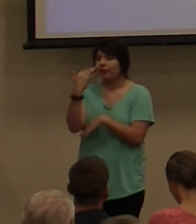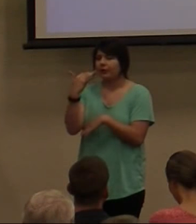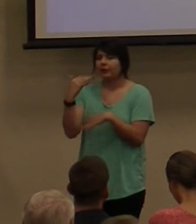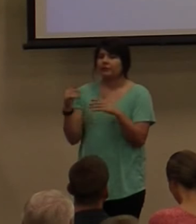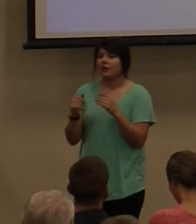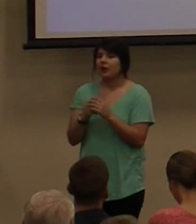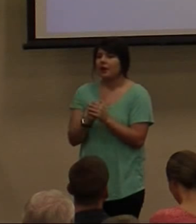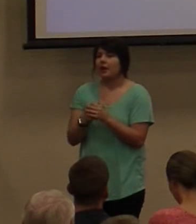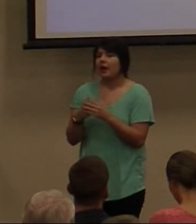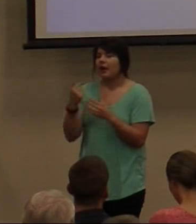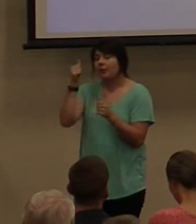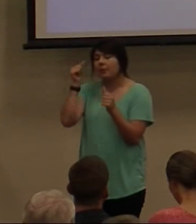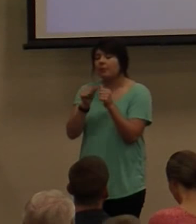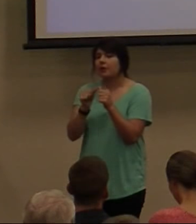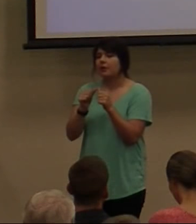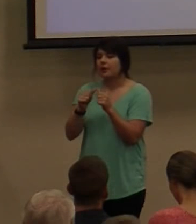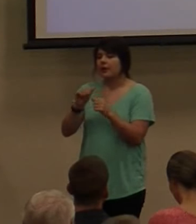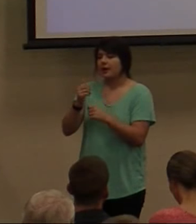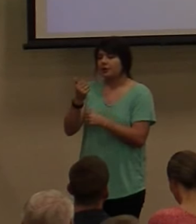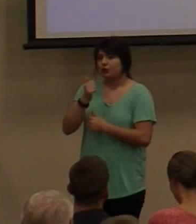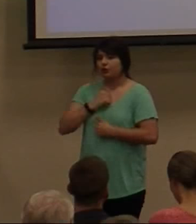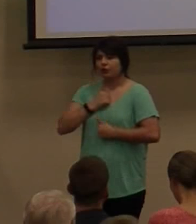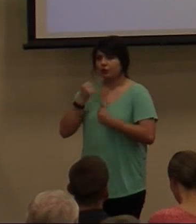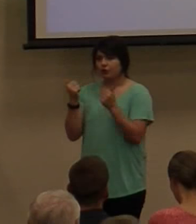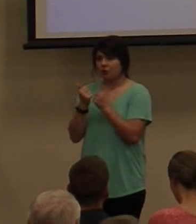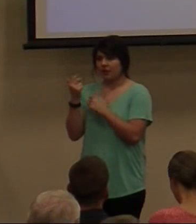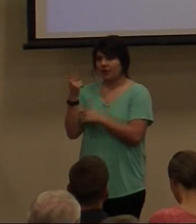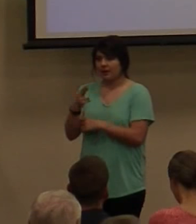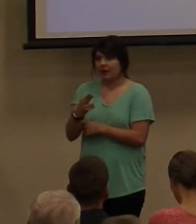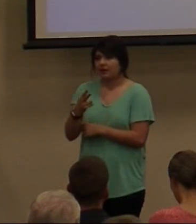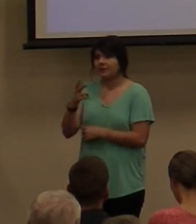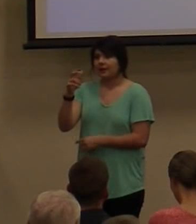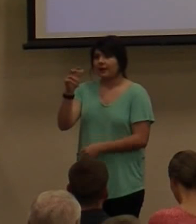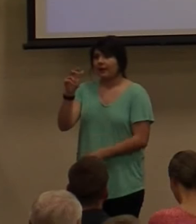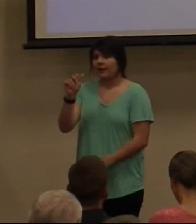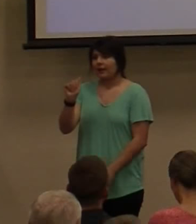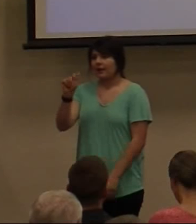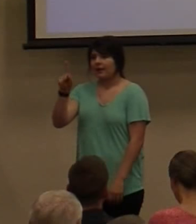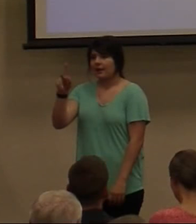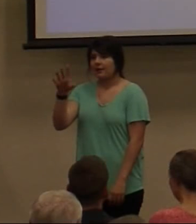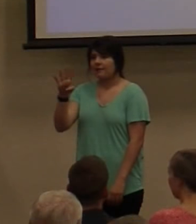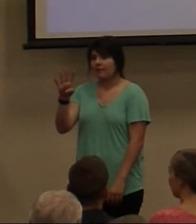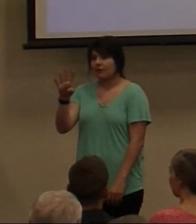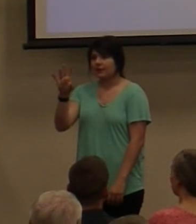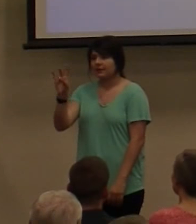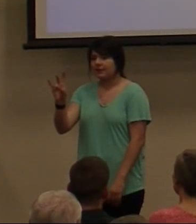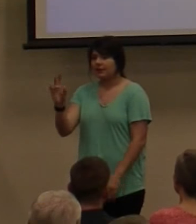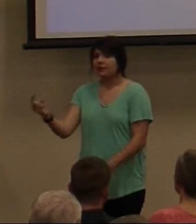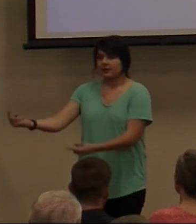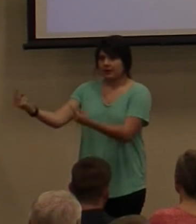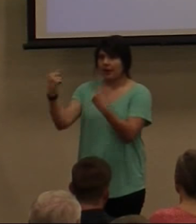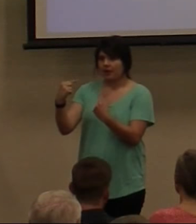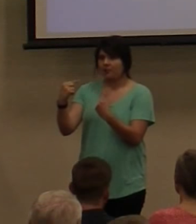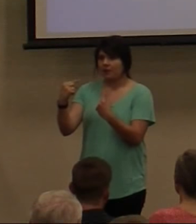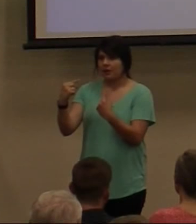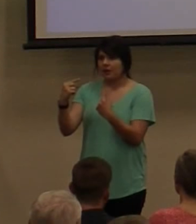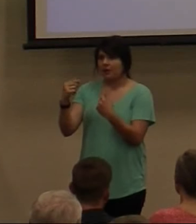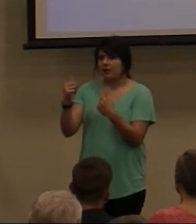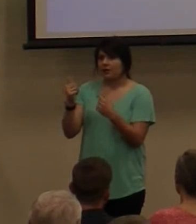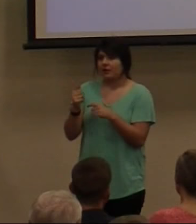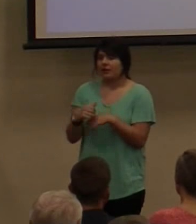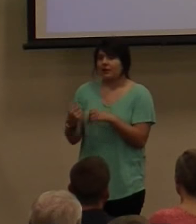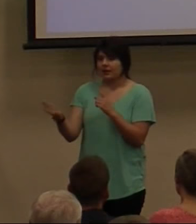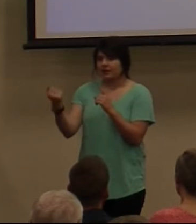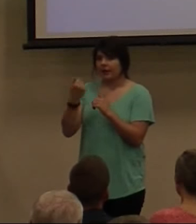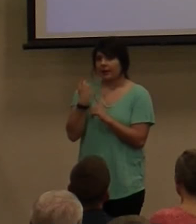ambushed by soldiers with guns, AK-47s, who came round the vehicle, pointed them at us, and then told